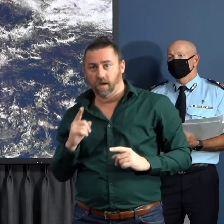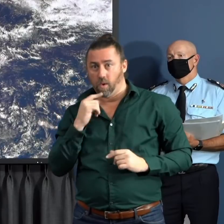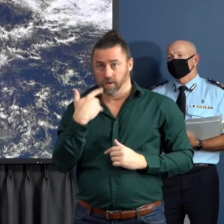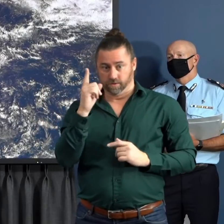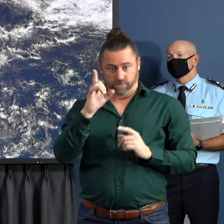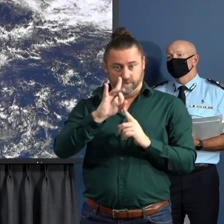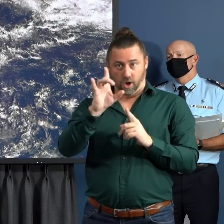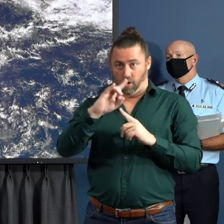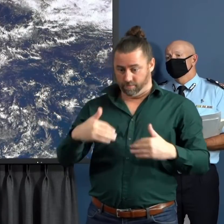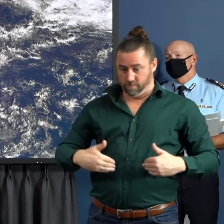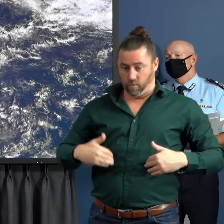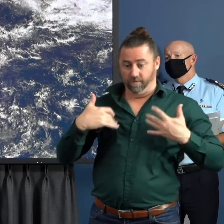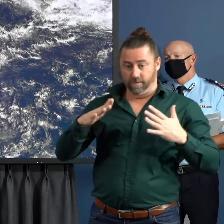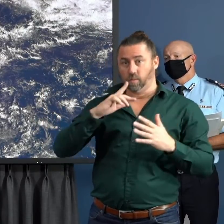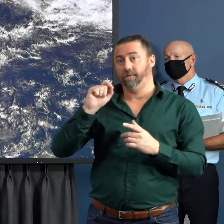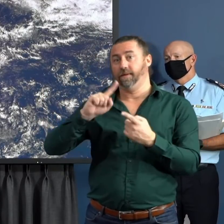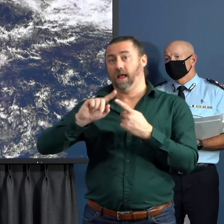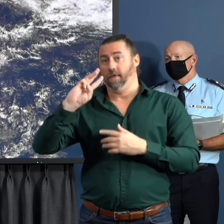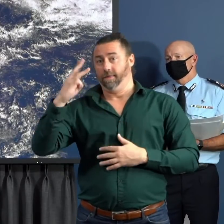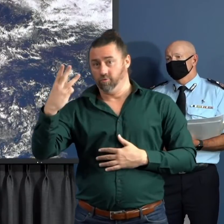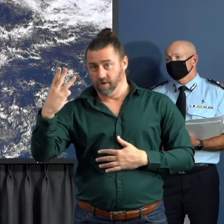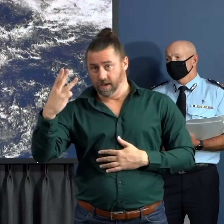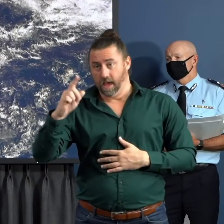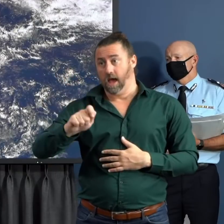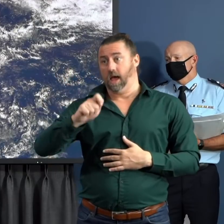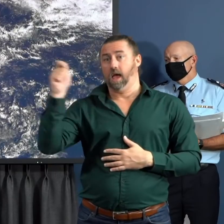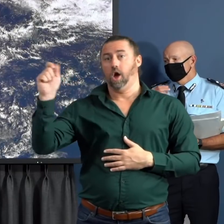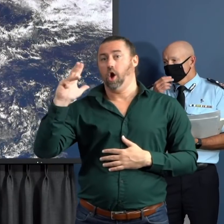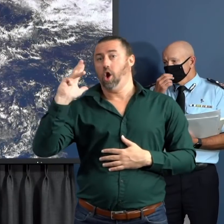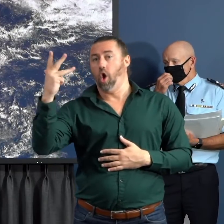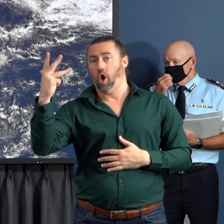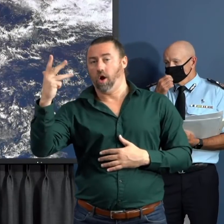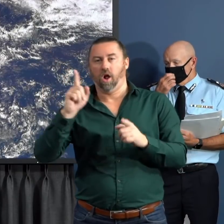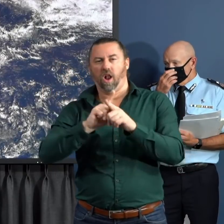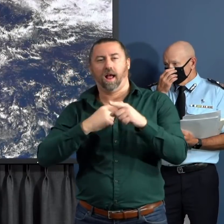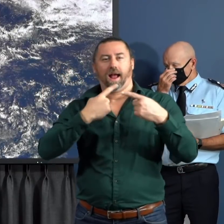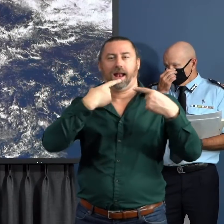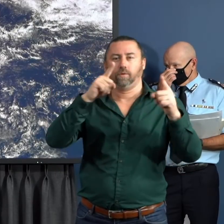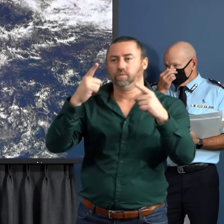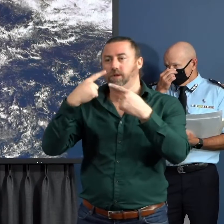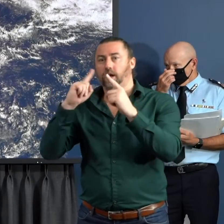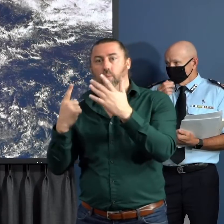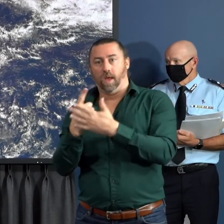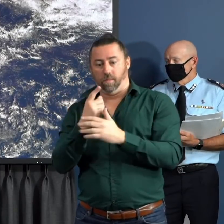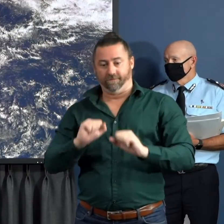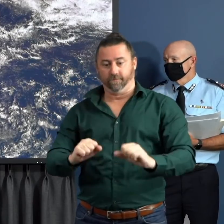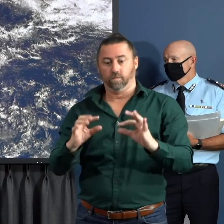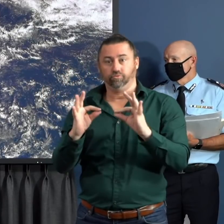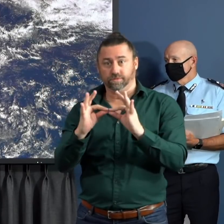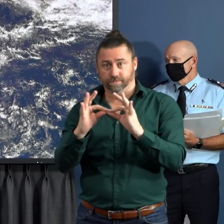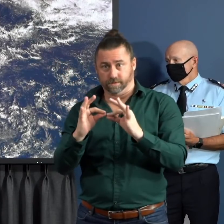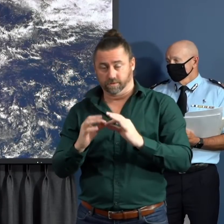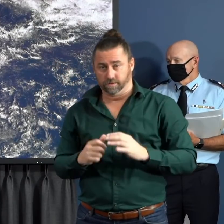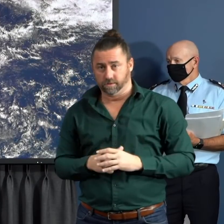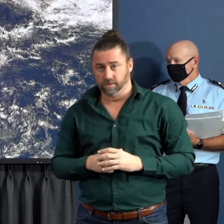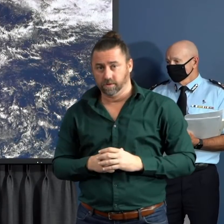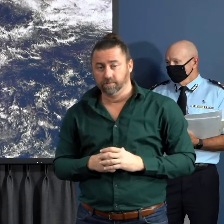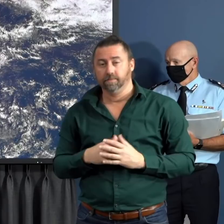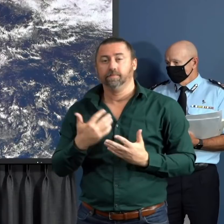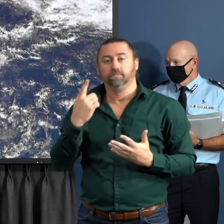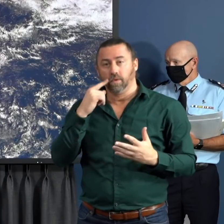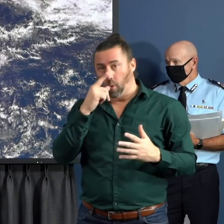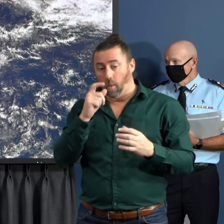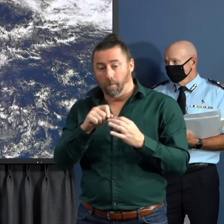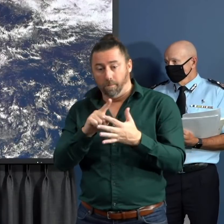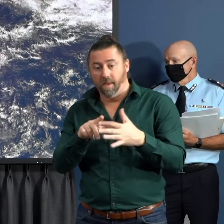one at 10 a.m. 3 p.m. and 9 p.m. will be the next 3 issues for the Brisbane city. While we are expecting moderate flooding,